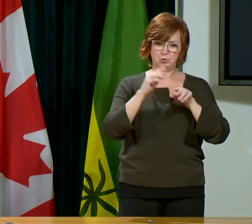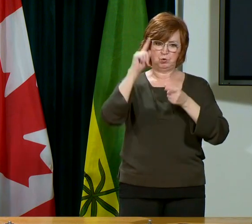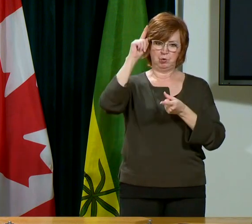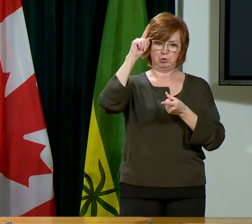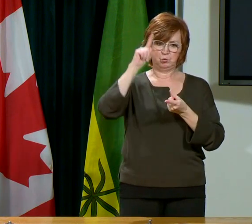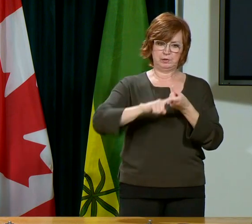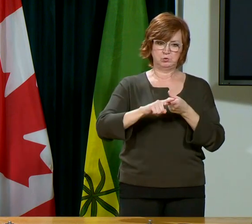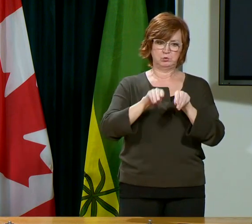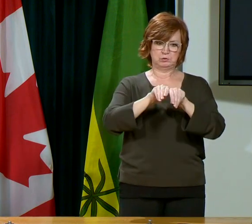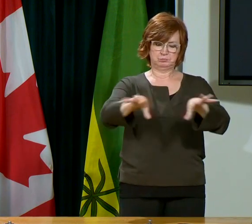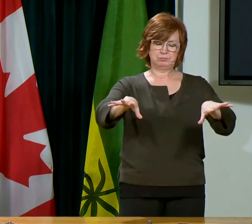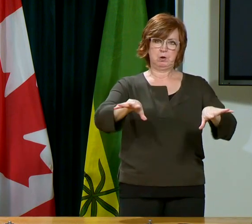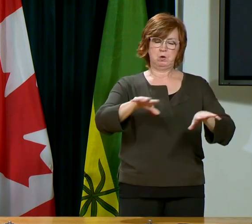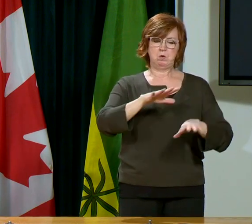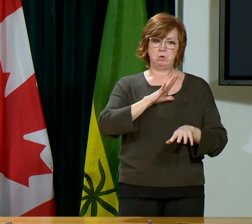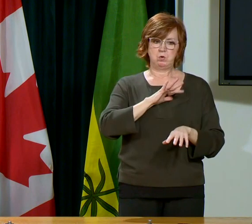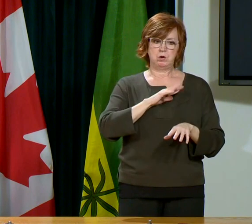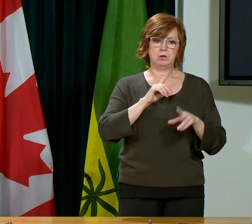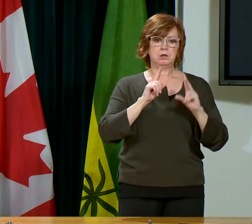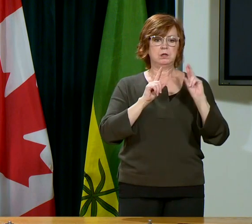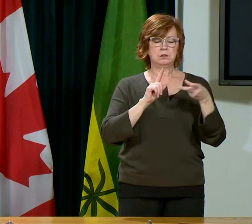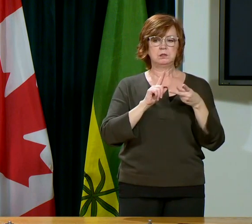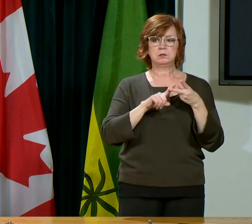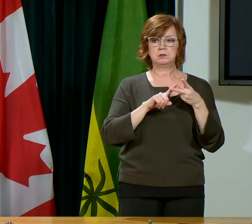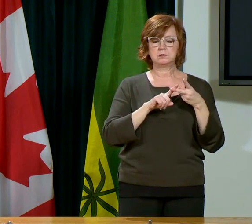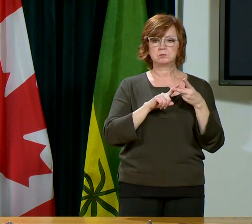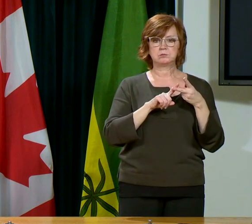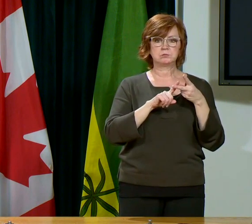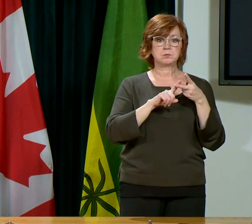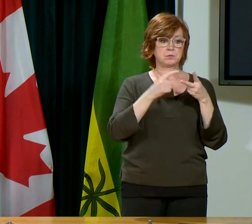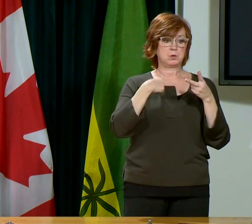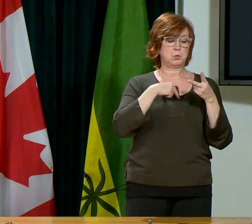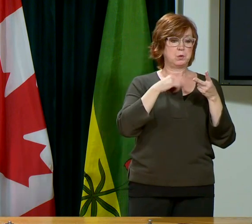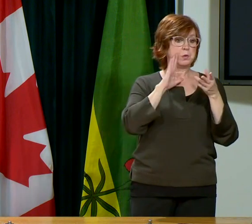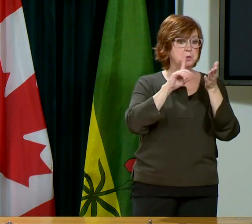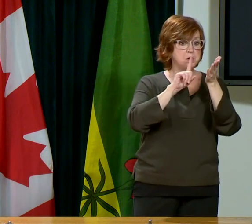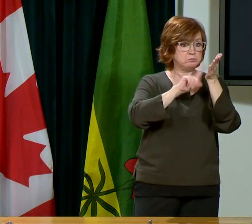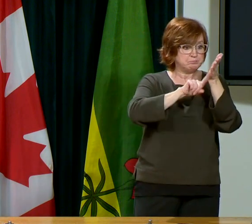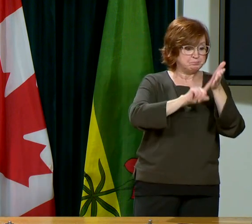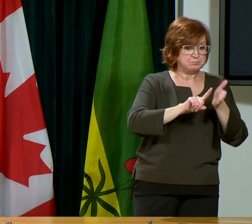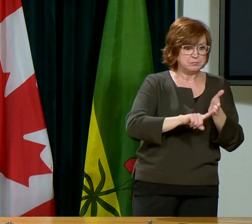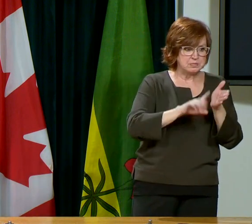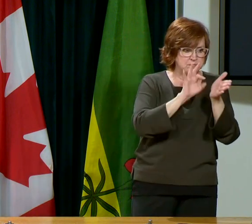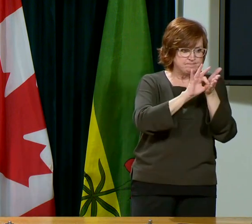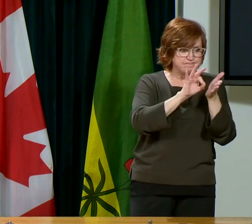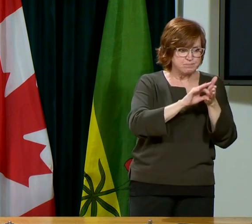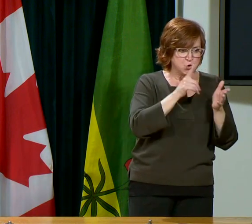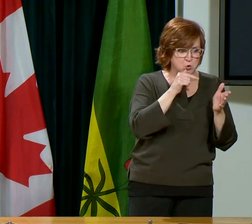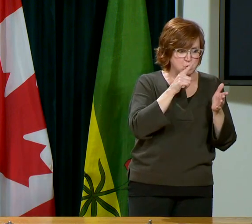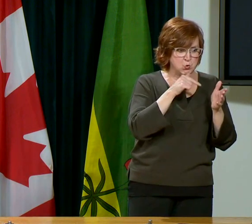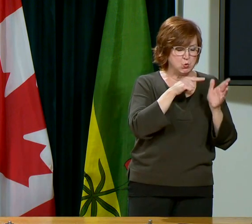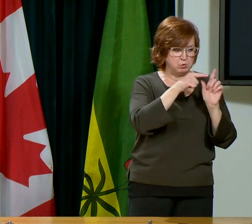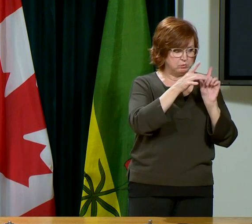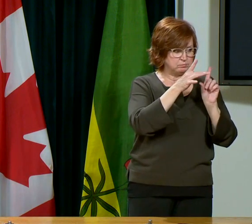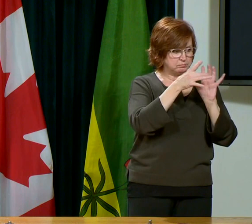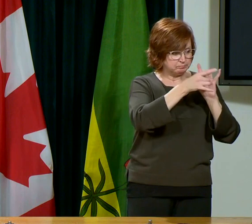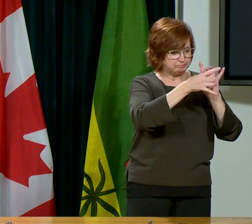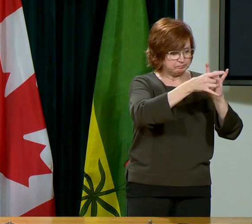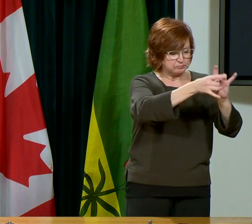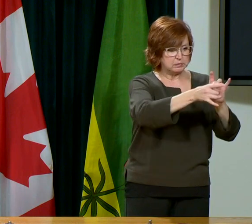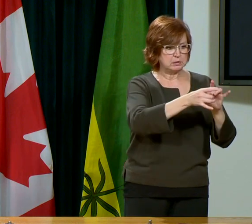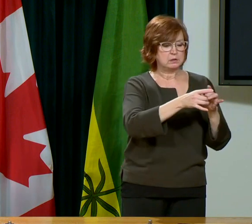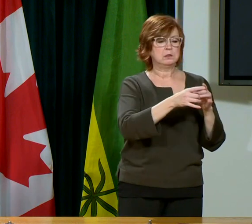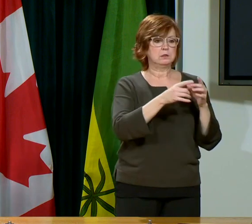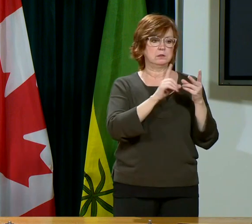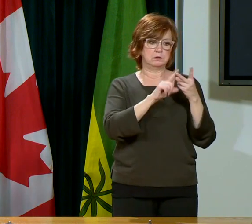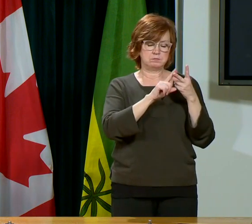Secondly, we understand that as testing expands and contact tracing expands, we need to continue to make sure that all populations are able